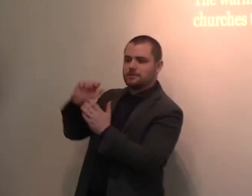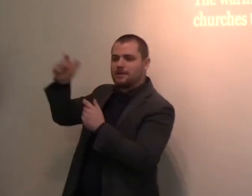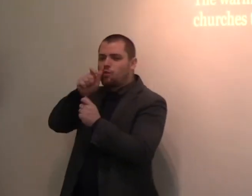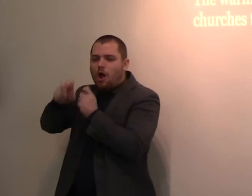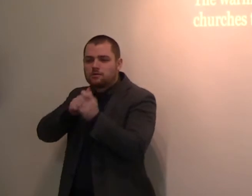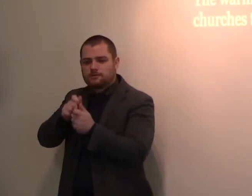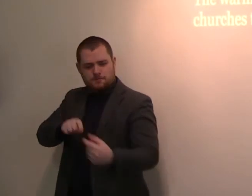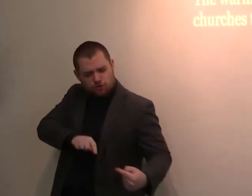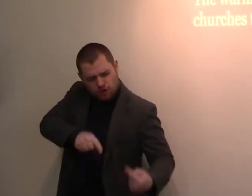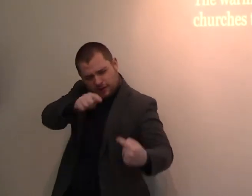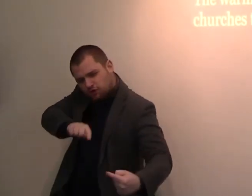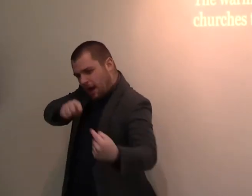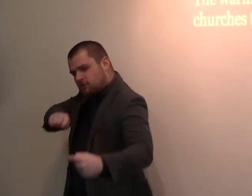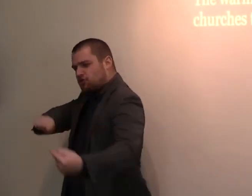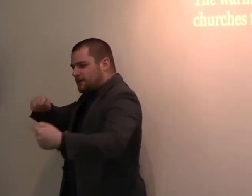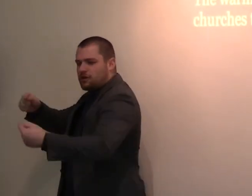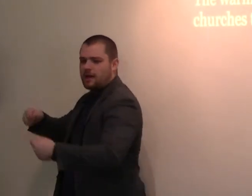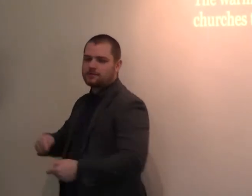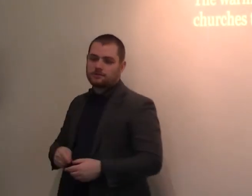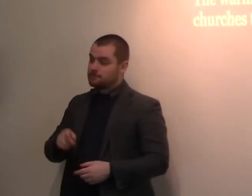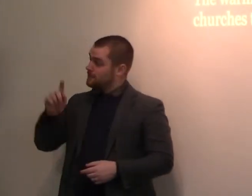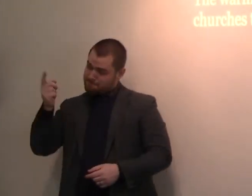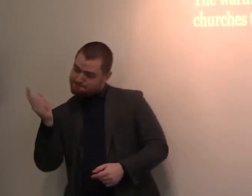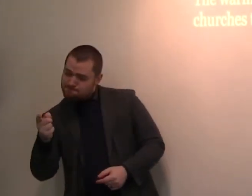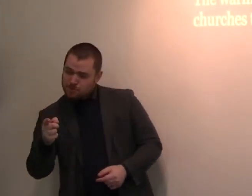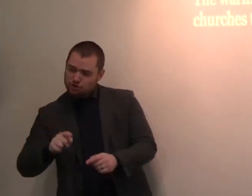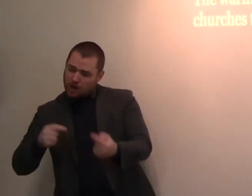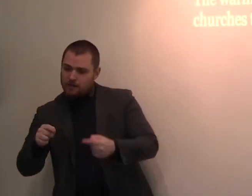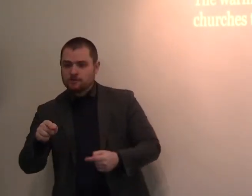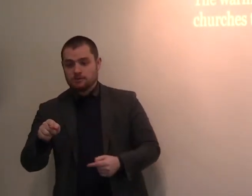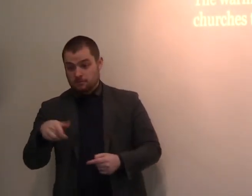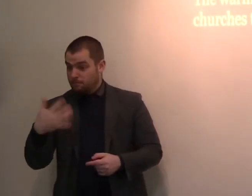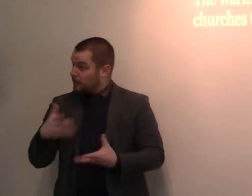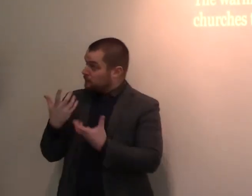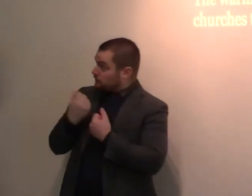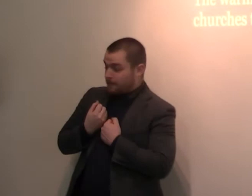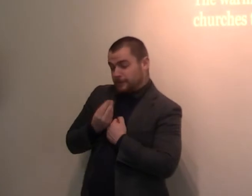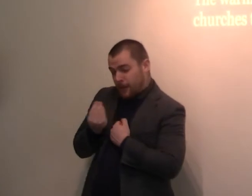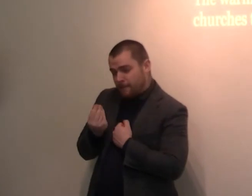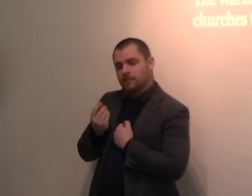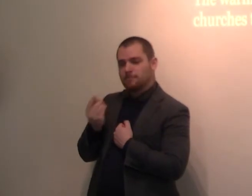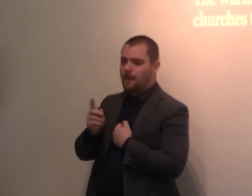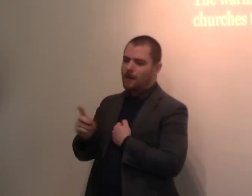to the seven churches. Oh, and he says to them, if you do not repent, I will come as a